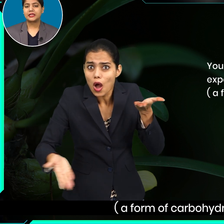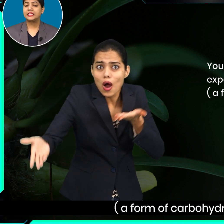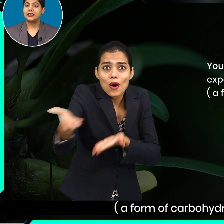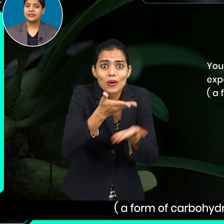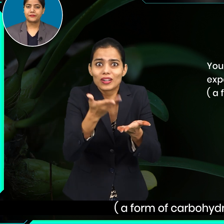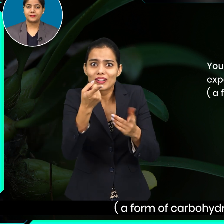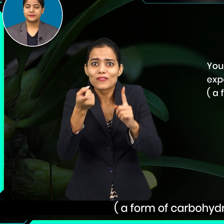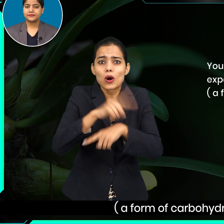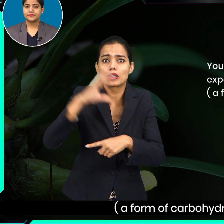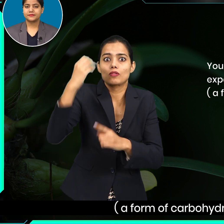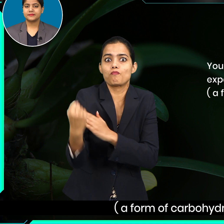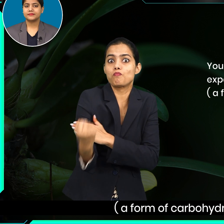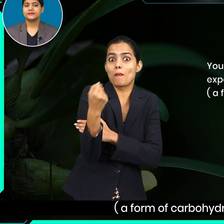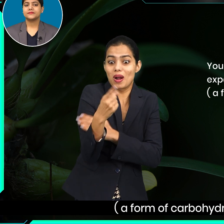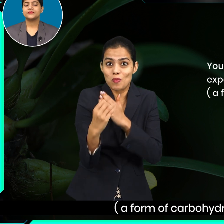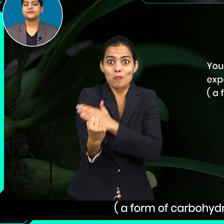carbohydrate in the leaf.